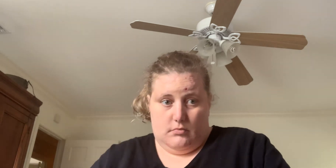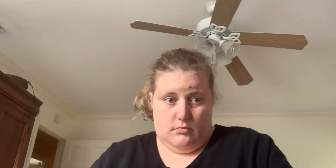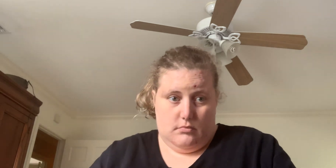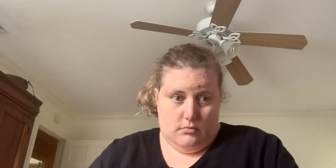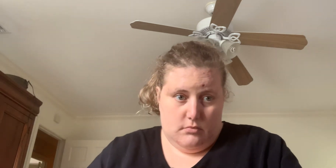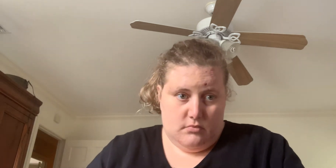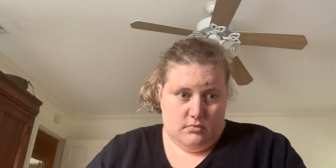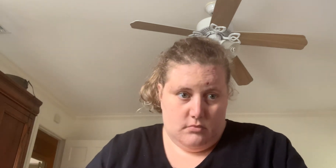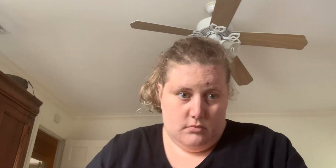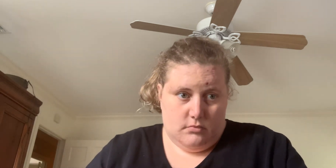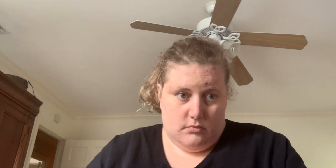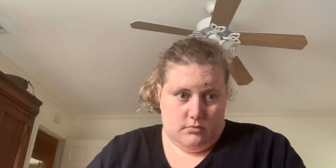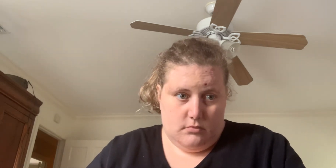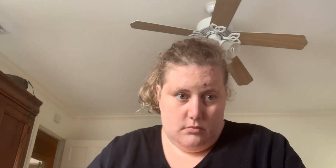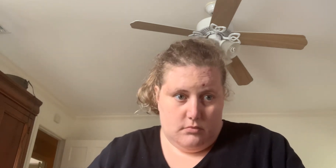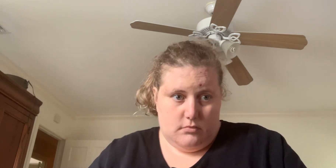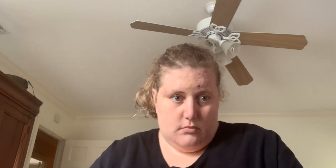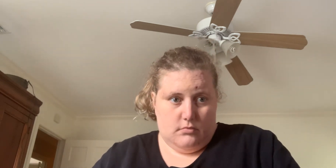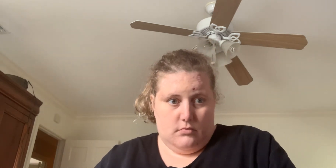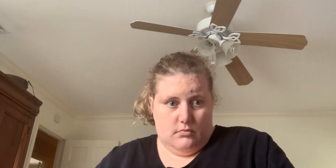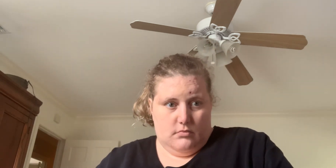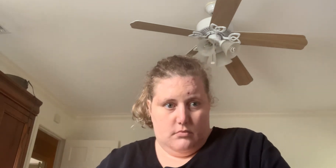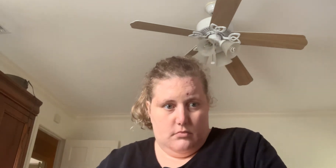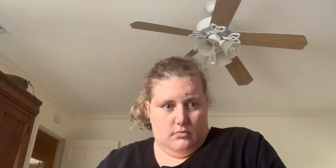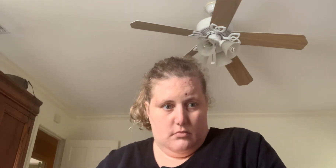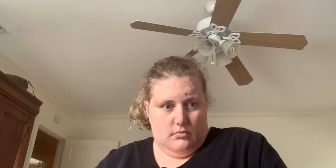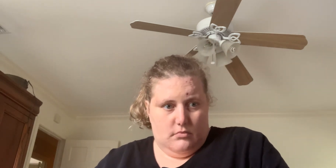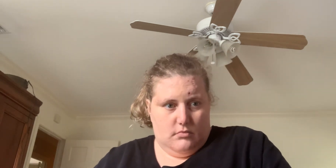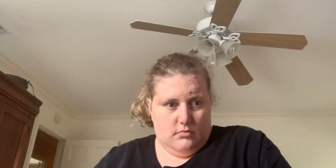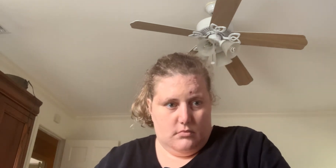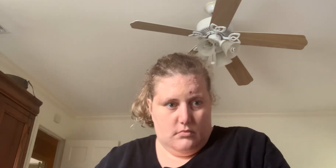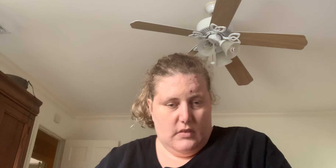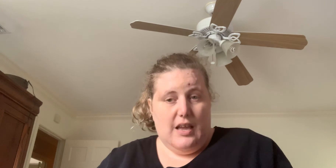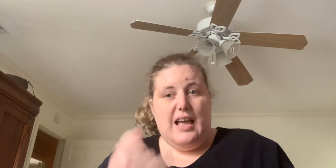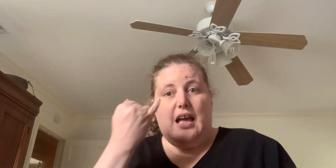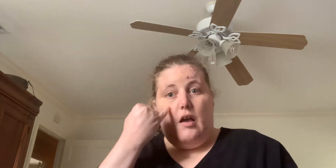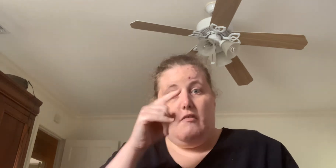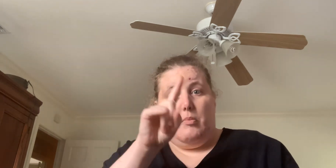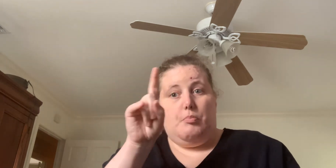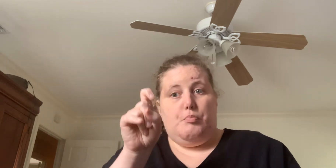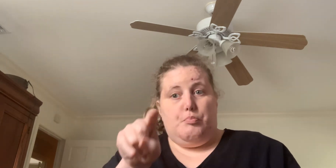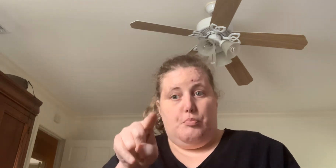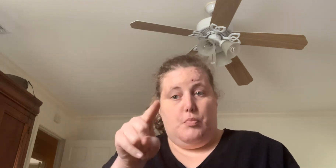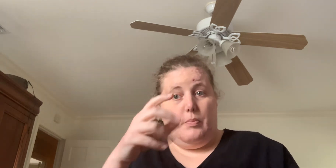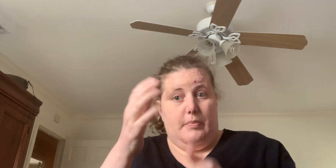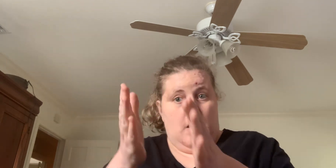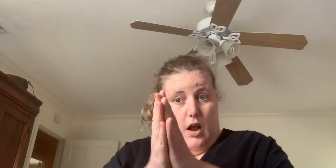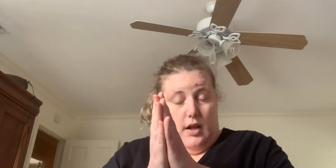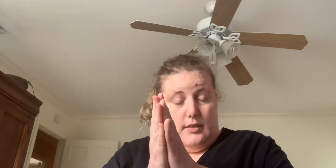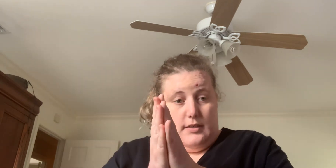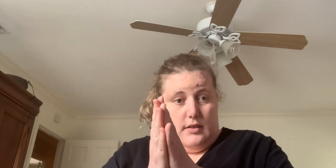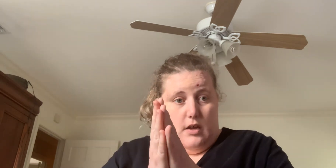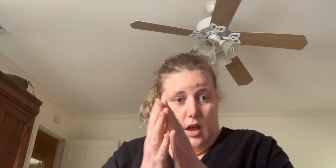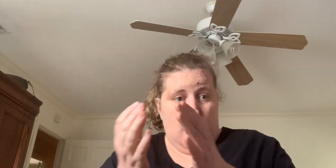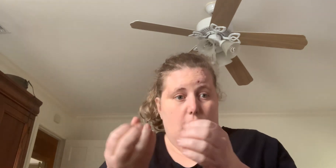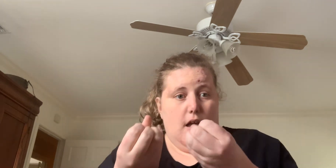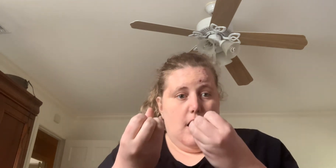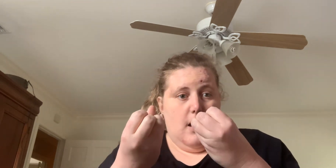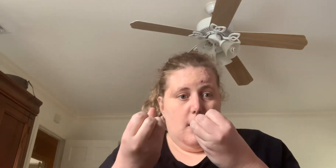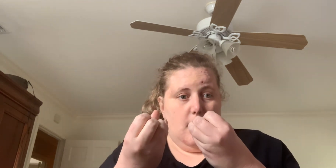of oxygen are needed to react with 7 moles of aluminum to produce aluminum oxide.